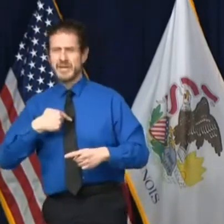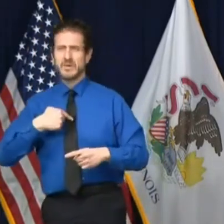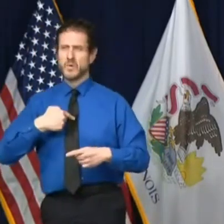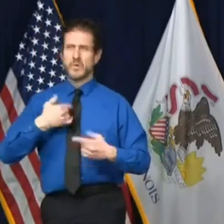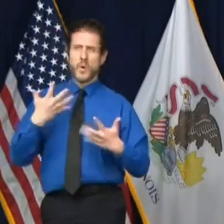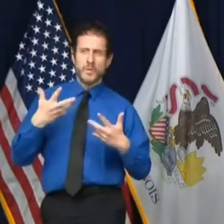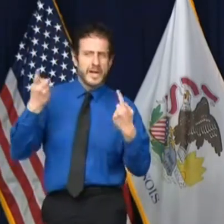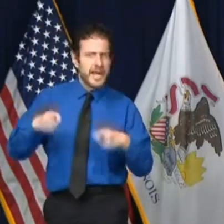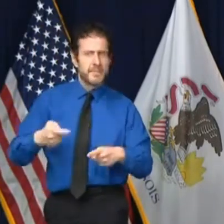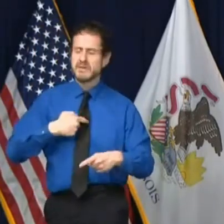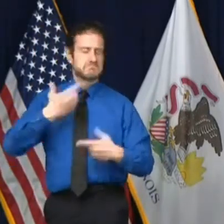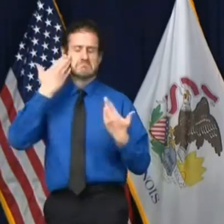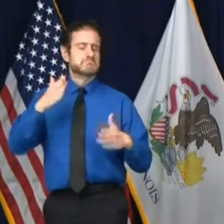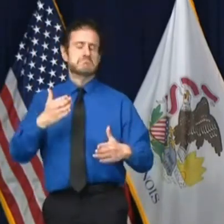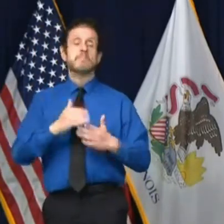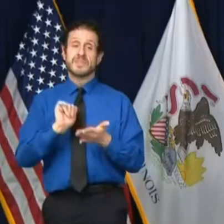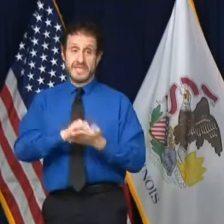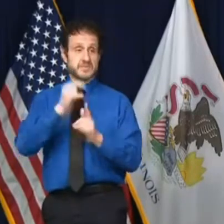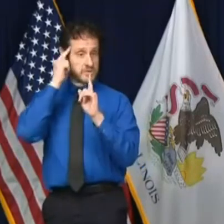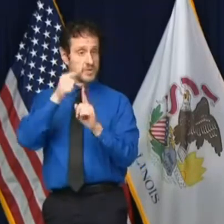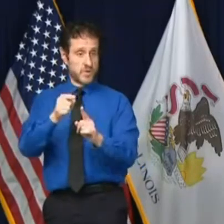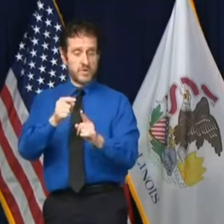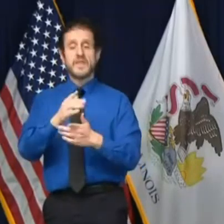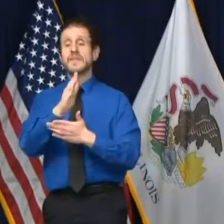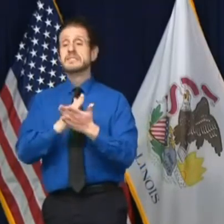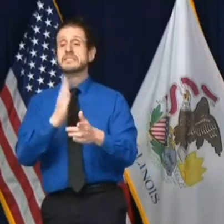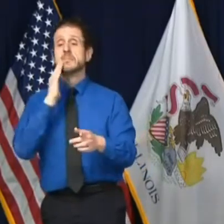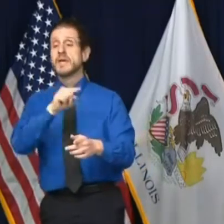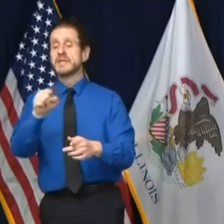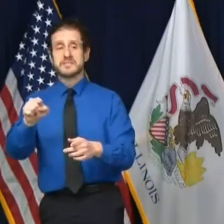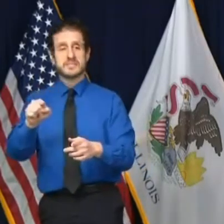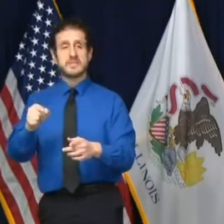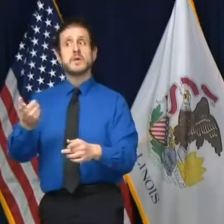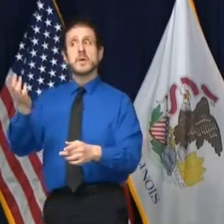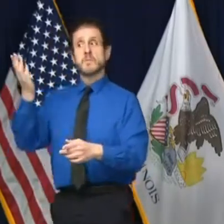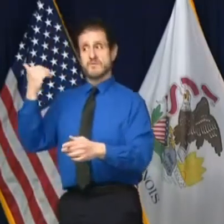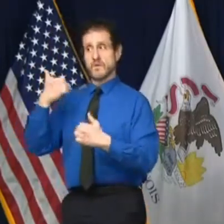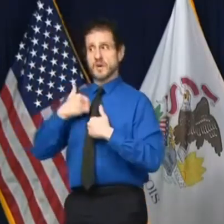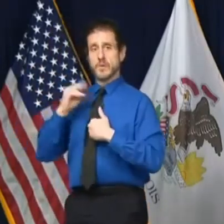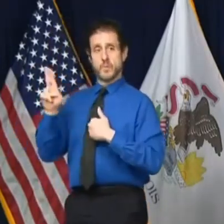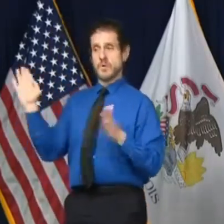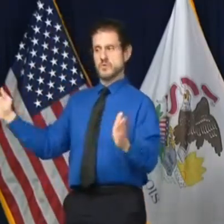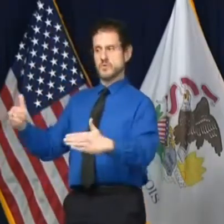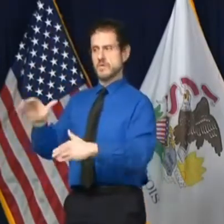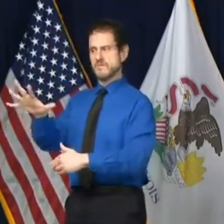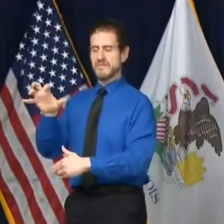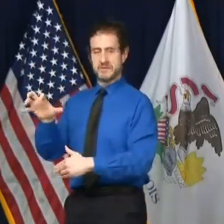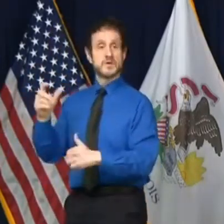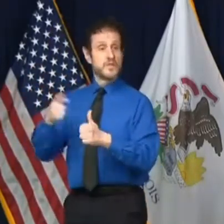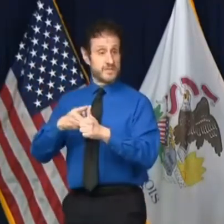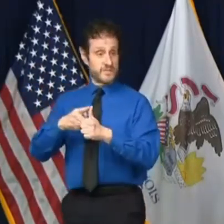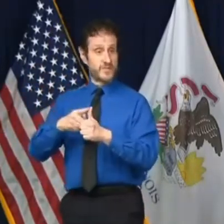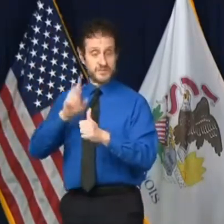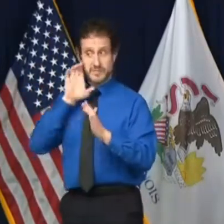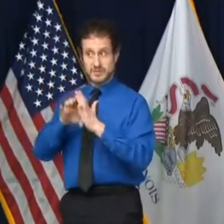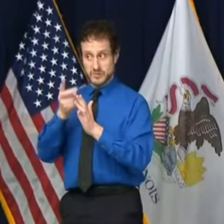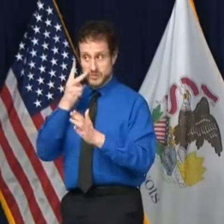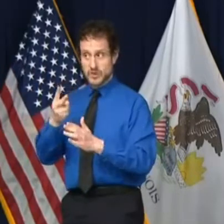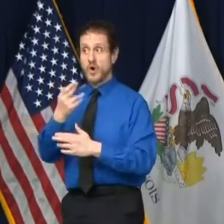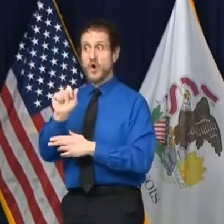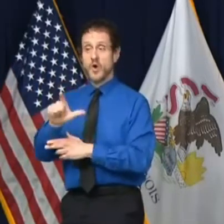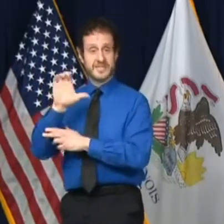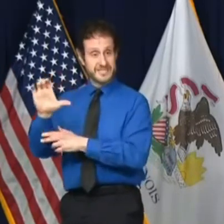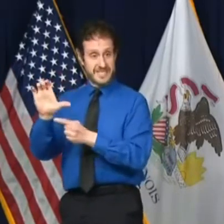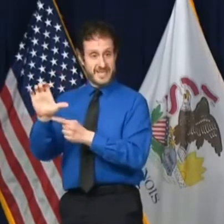gotten an update recently, but that's certainly the intention, that the hall that had 500, the first pictures that everybody saw, which was Hall